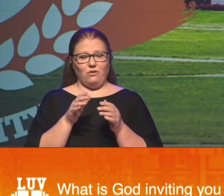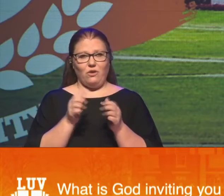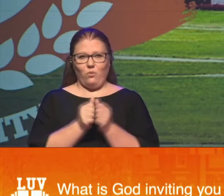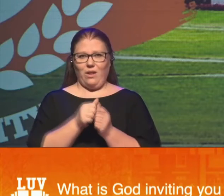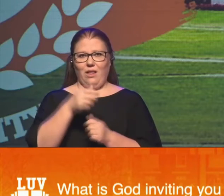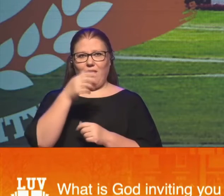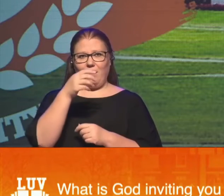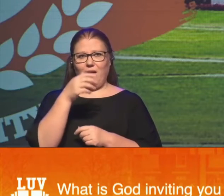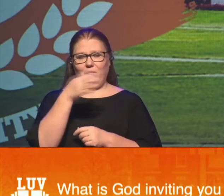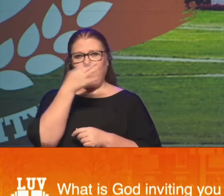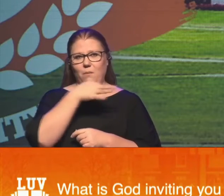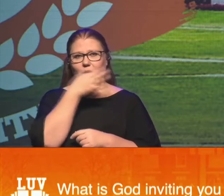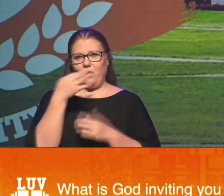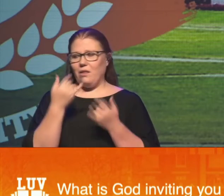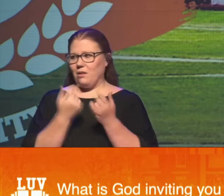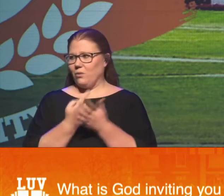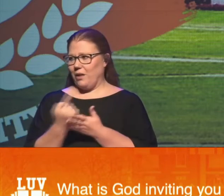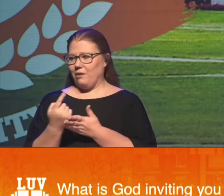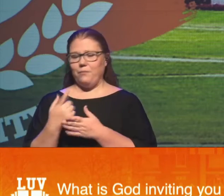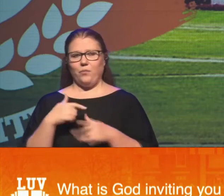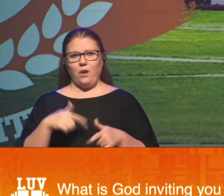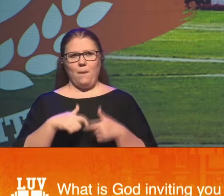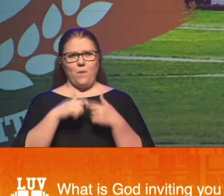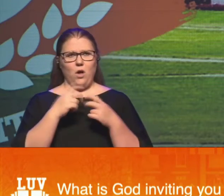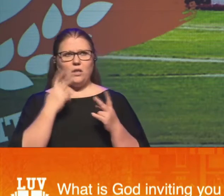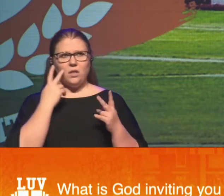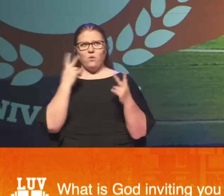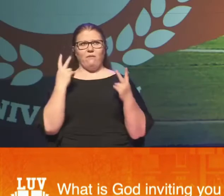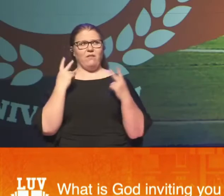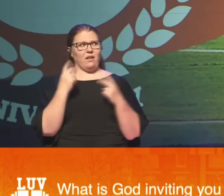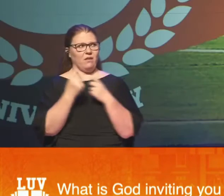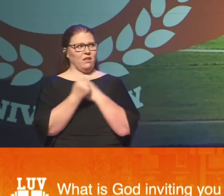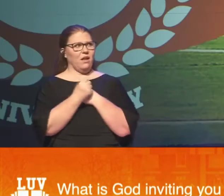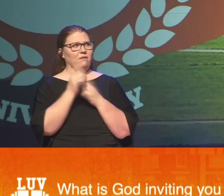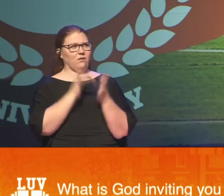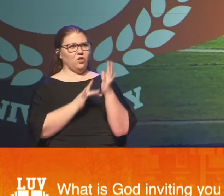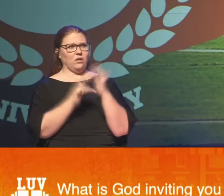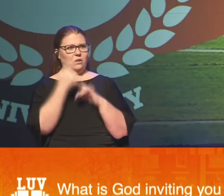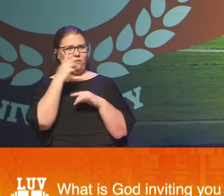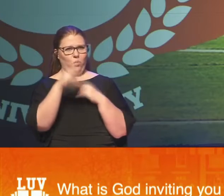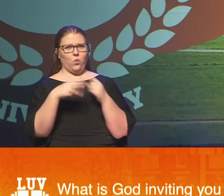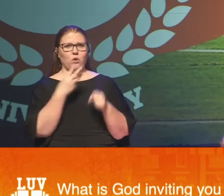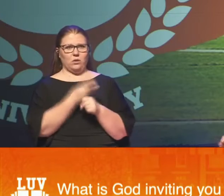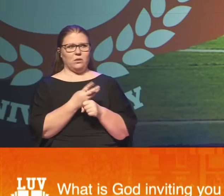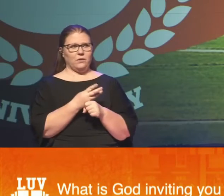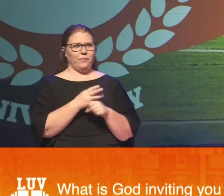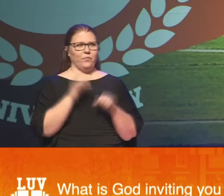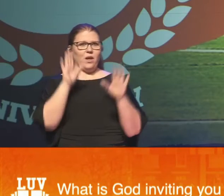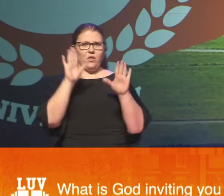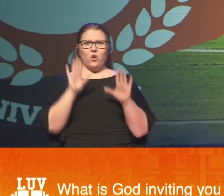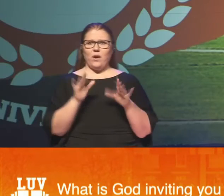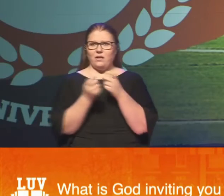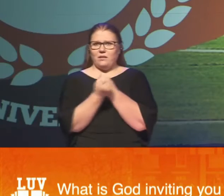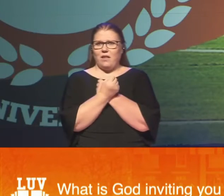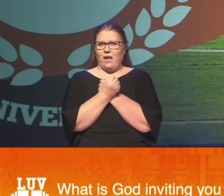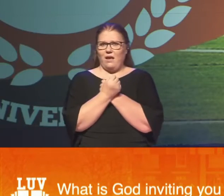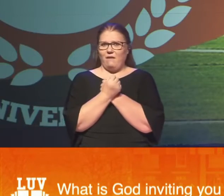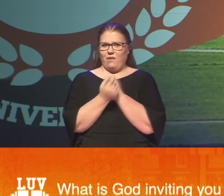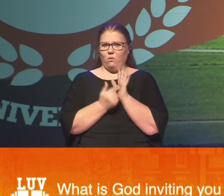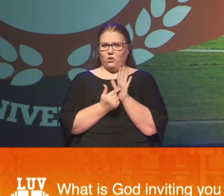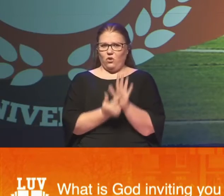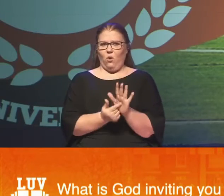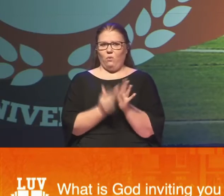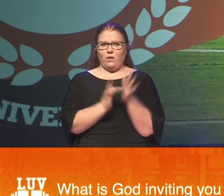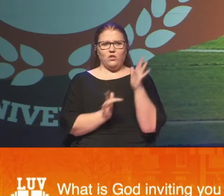this week. Communion is where we pause and reflect on the love of Jesus for the world. And the greatest love that was expressed